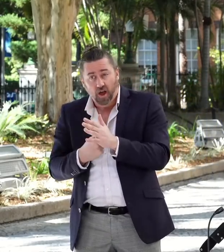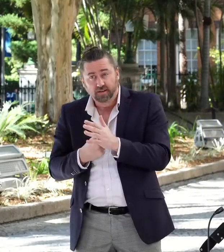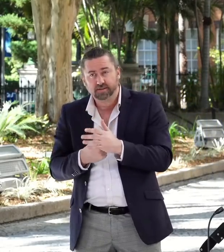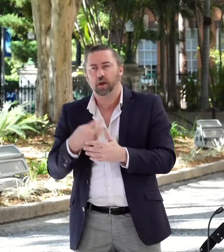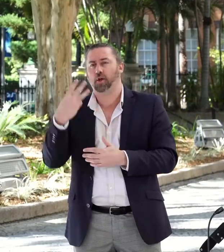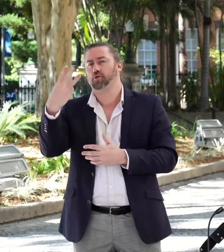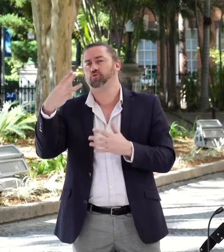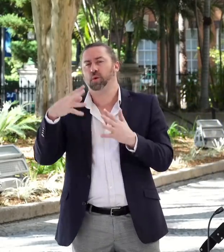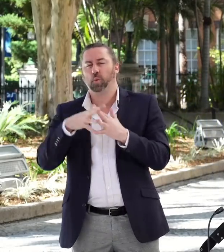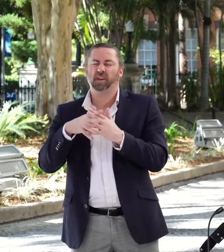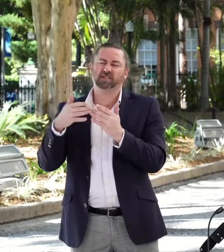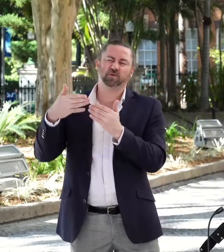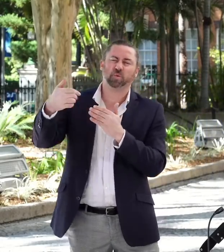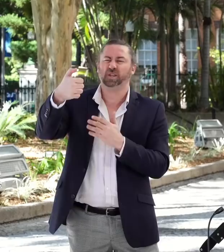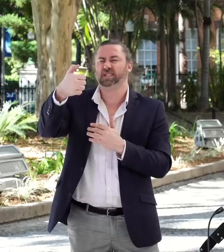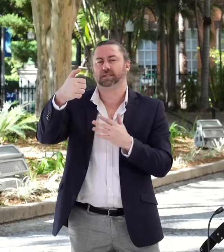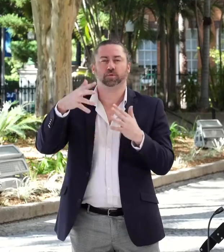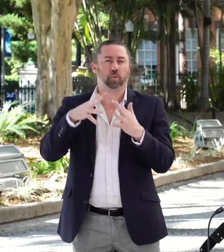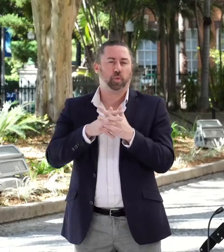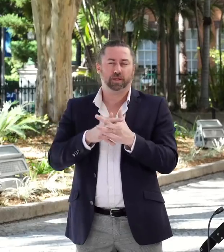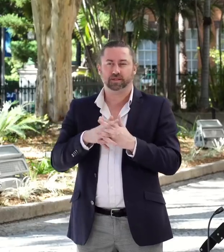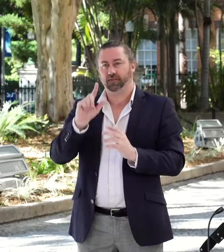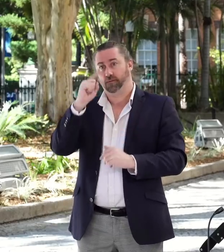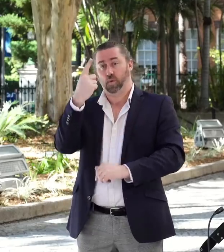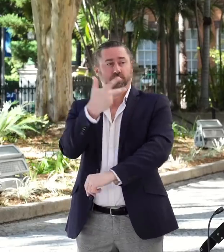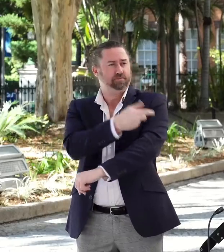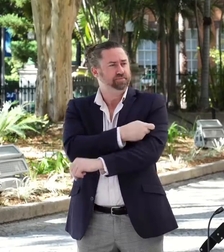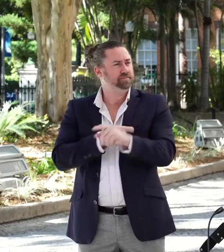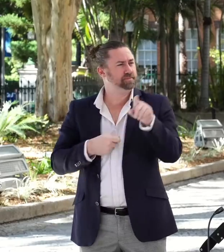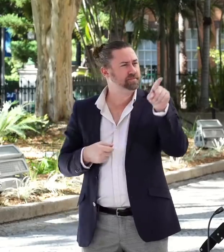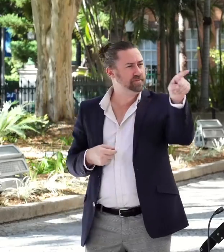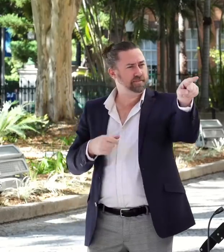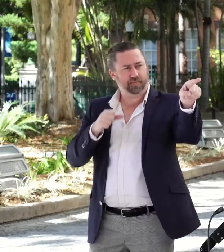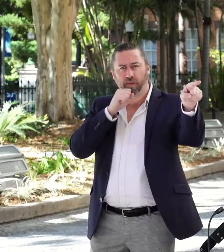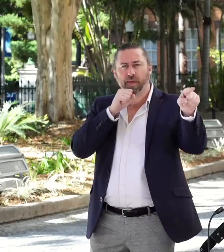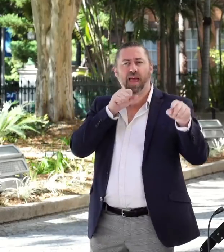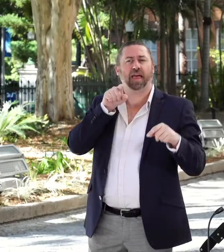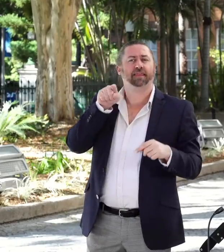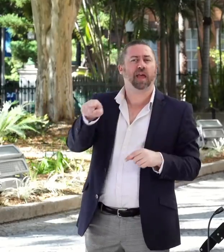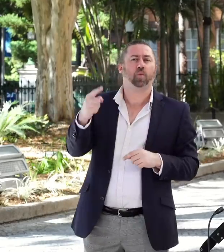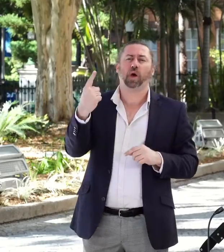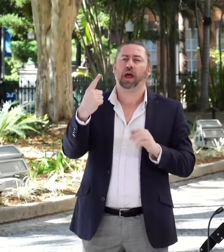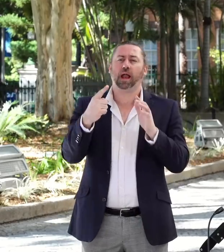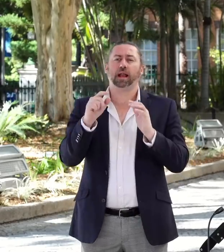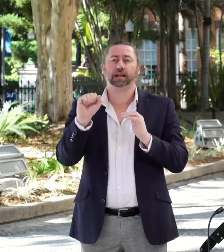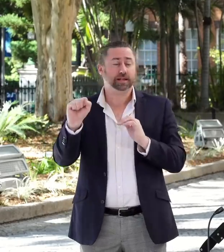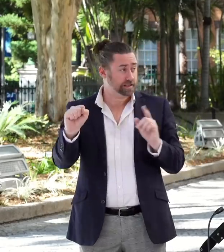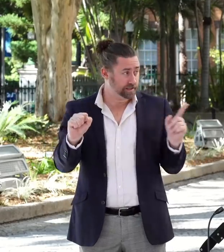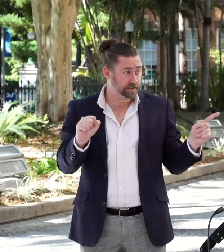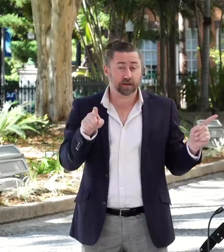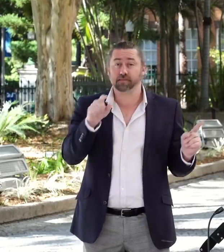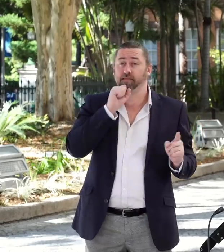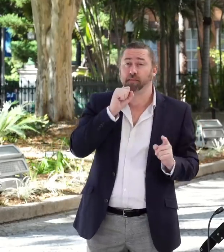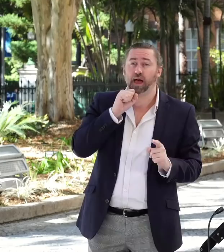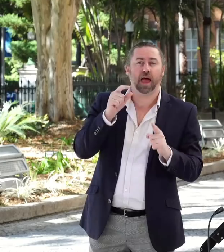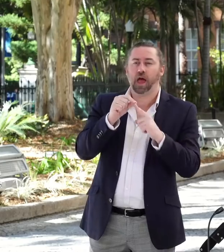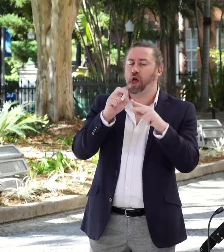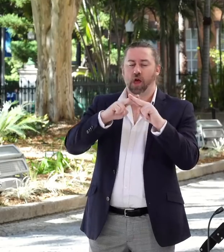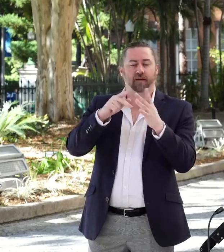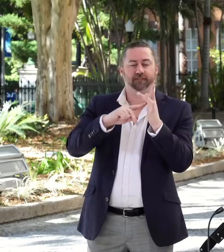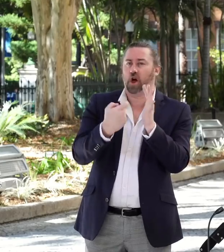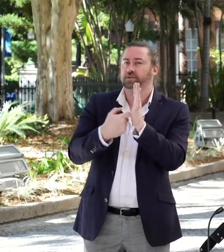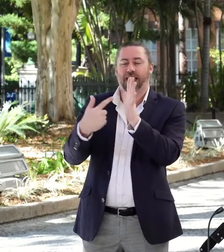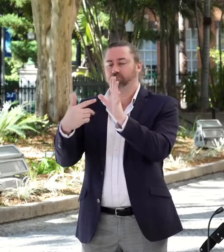between 3 and 6 weeks after the first dose. Thank you. I do. It wasn't Pfizer